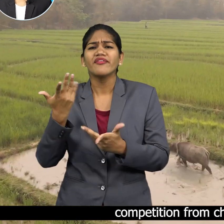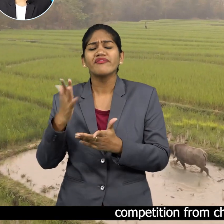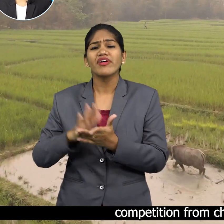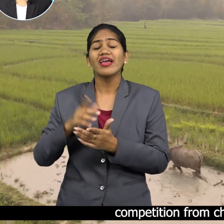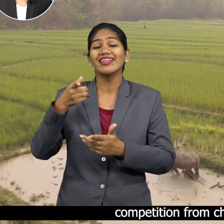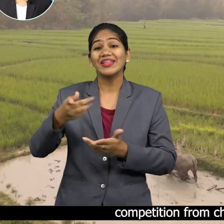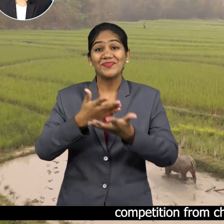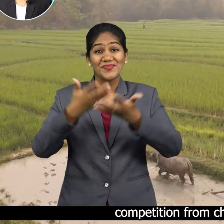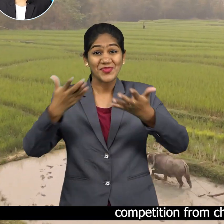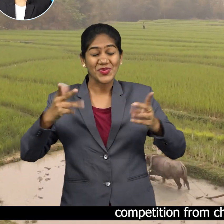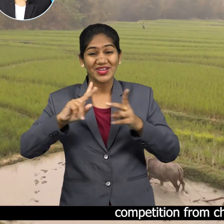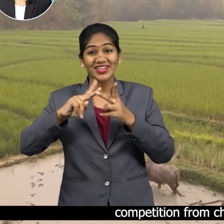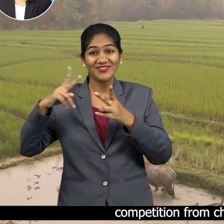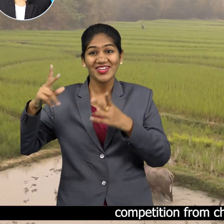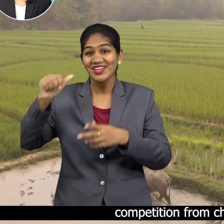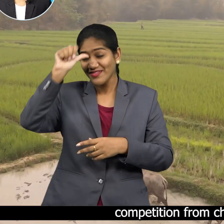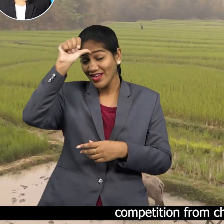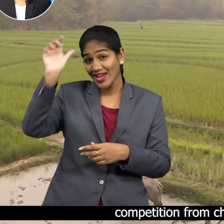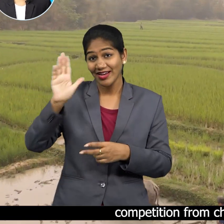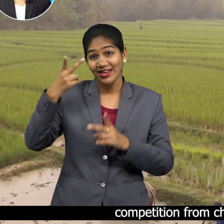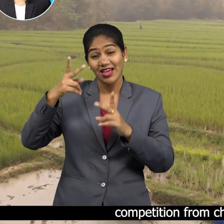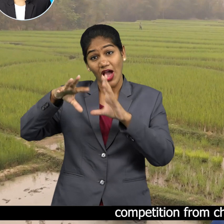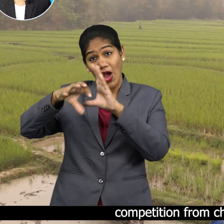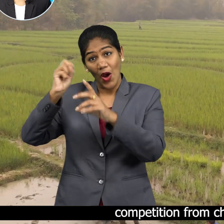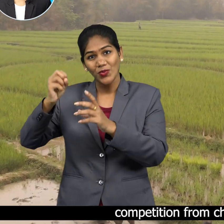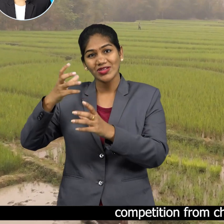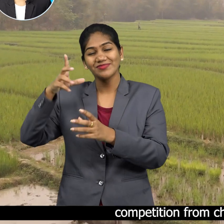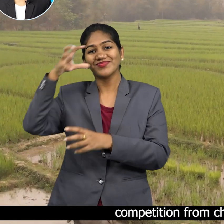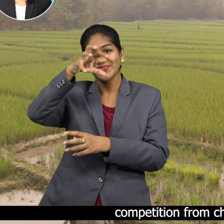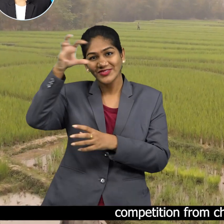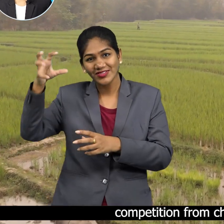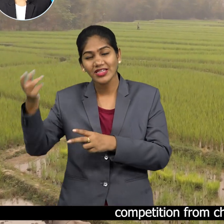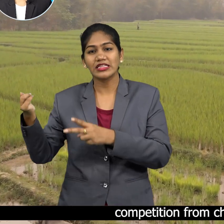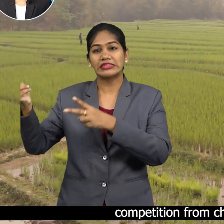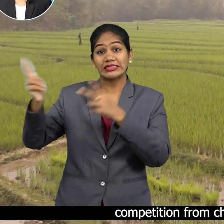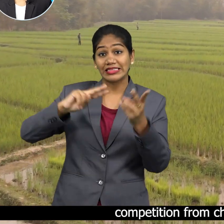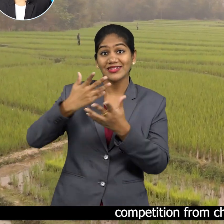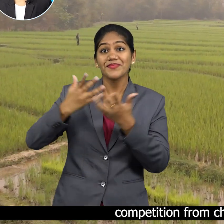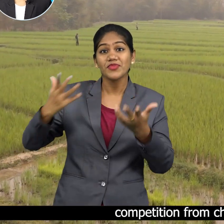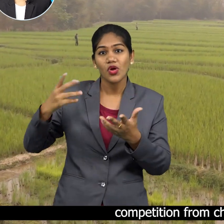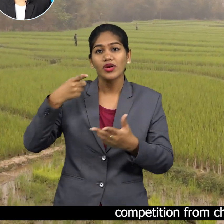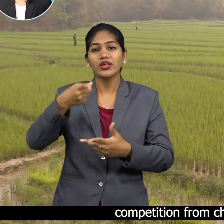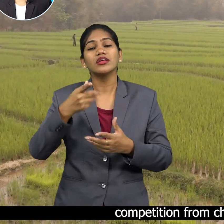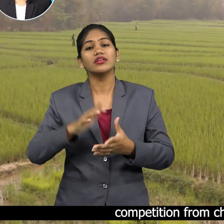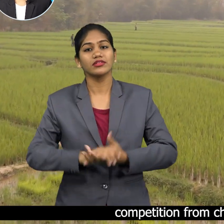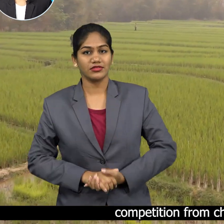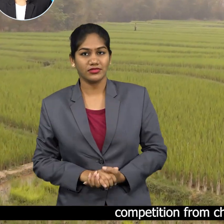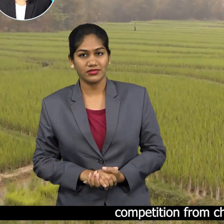products,